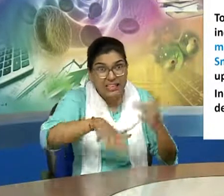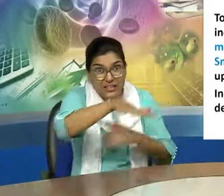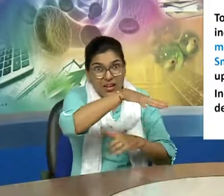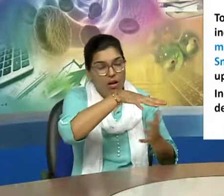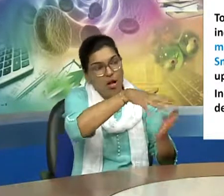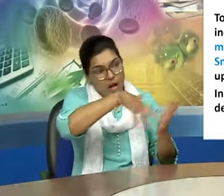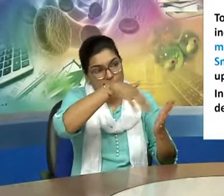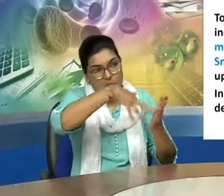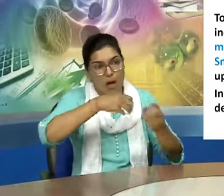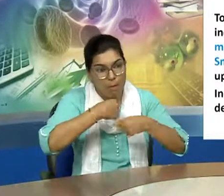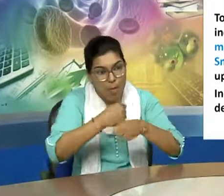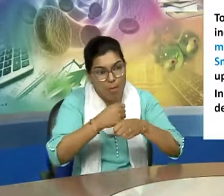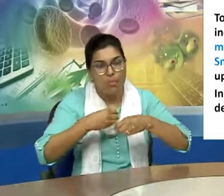in large scale.